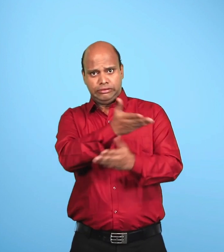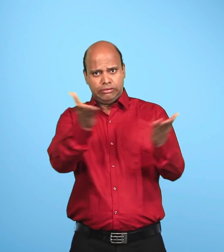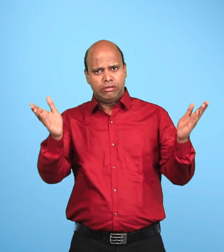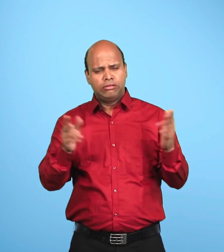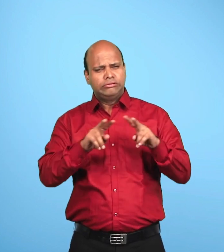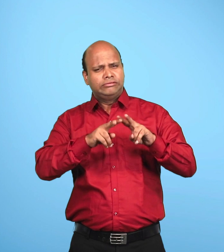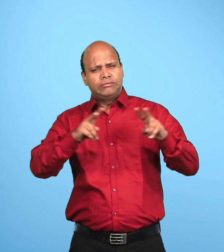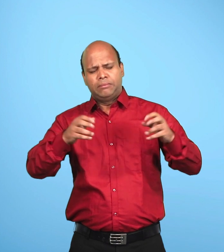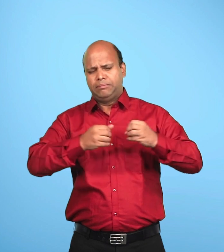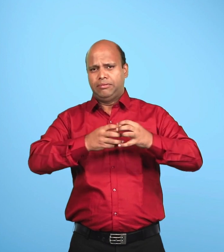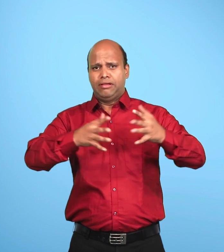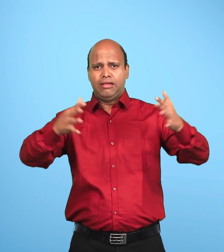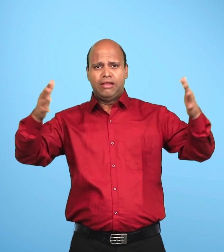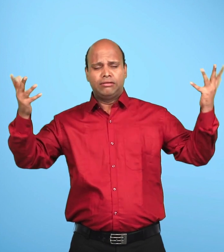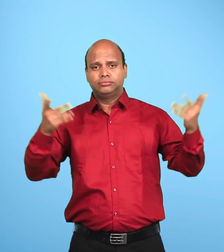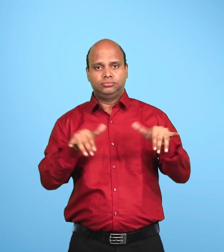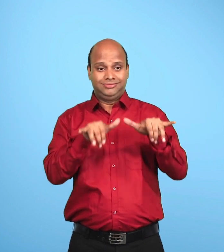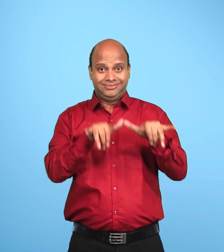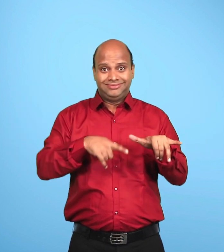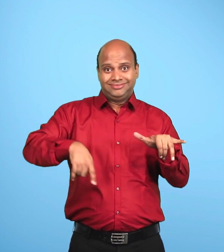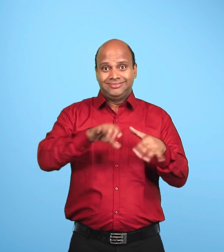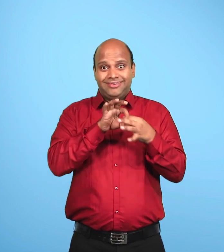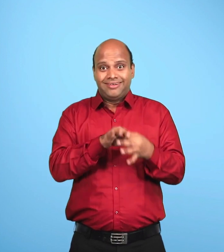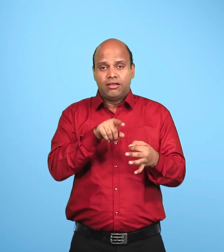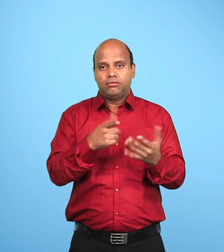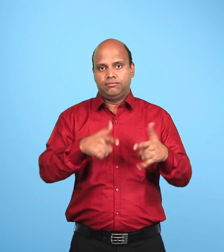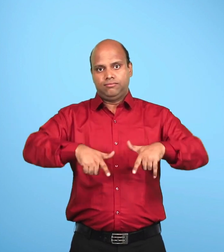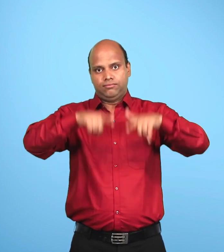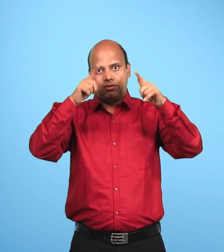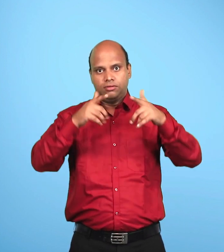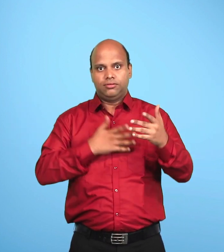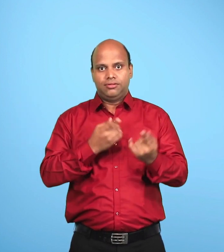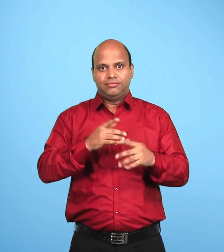There are large variations among terrestrial habitats like forests,